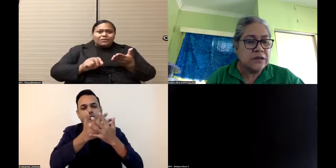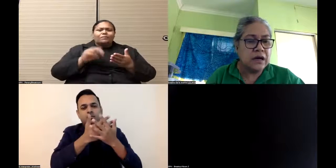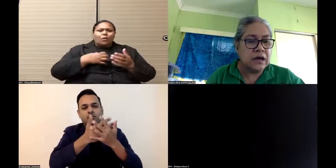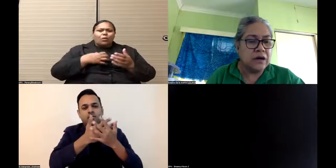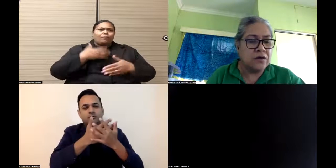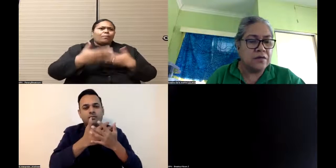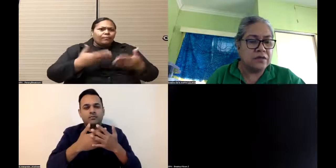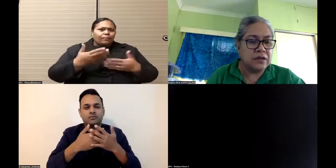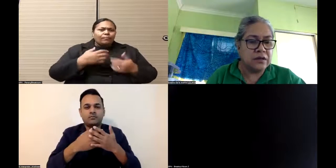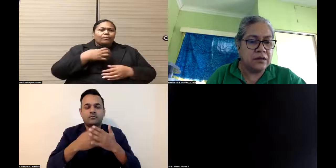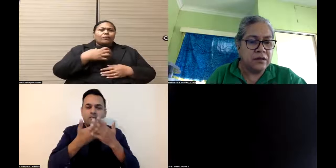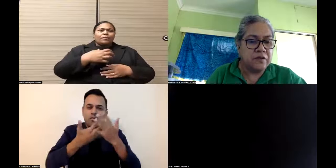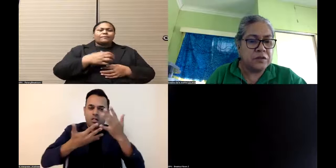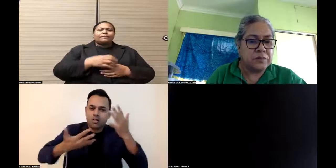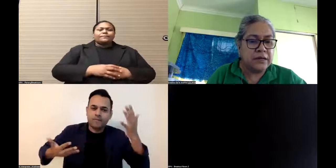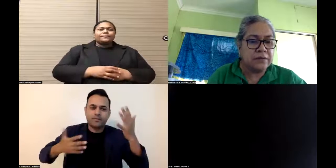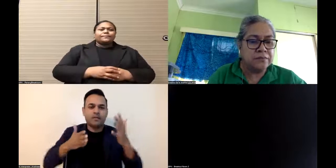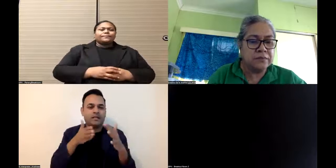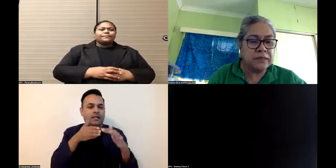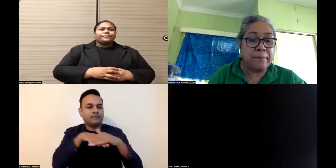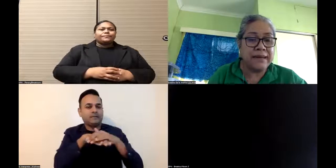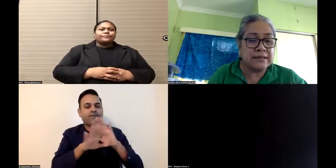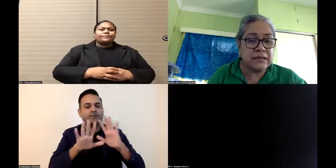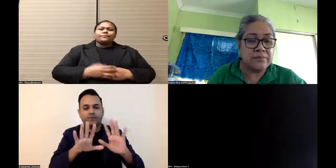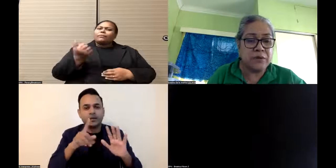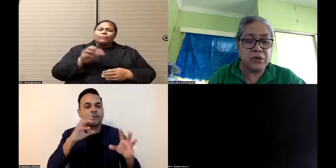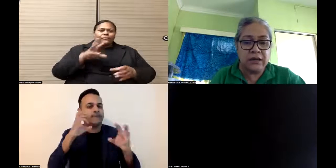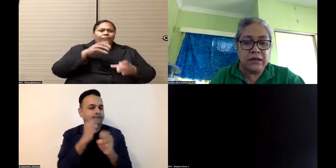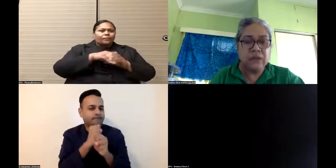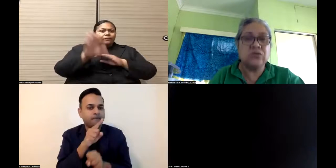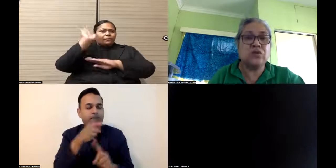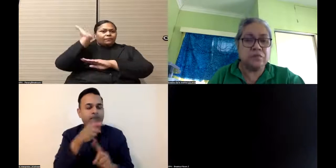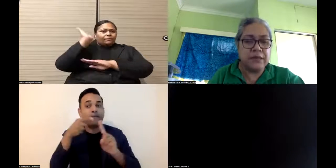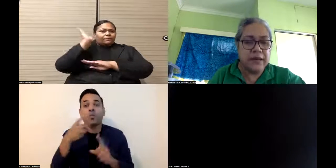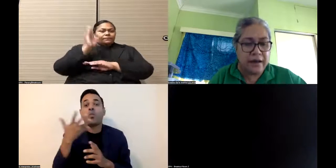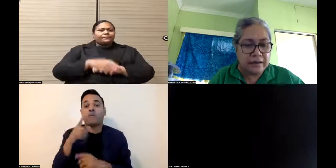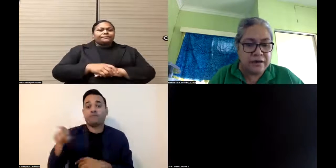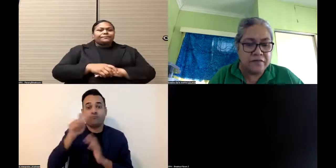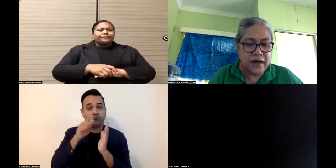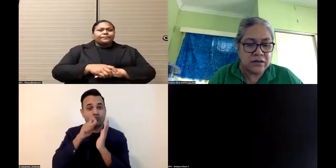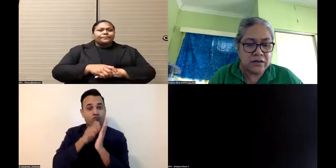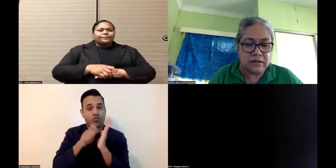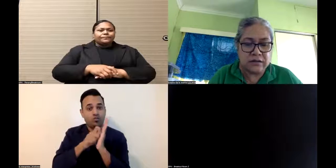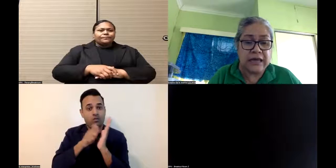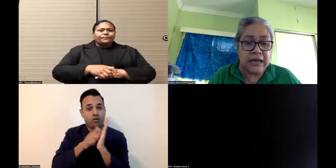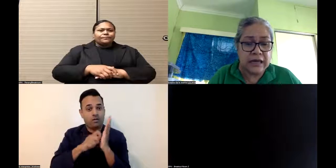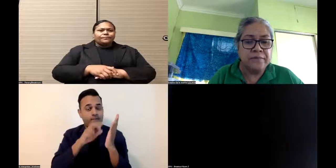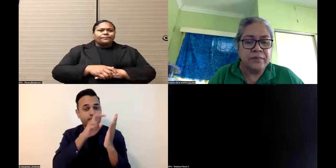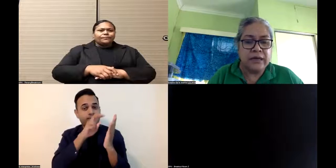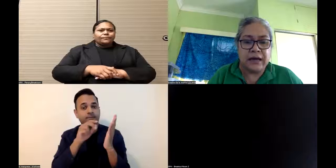presentations of the first speaker. Capacity building is also being identified as